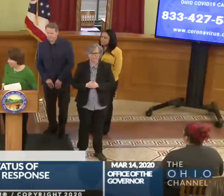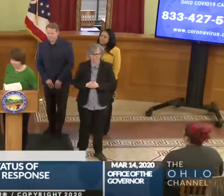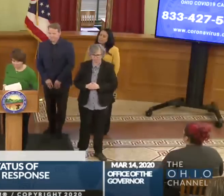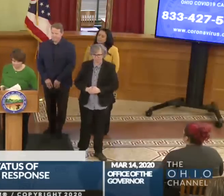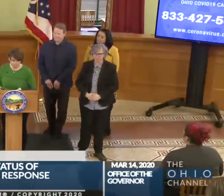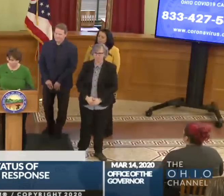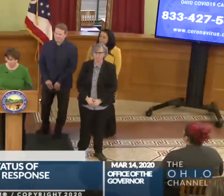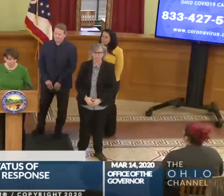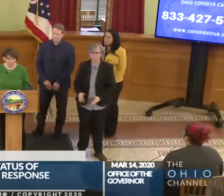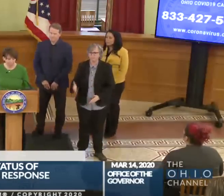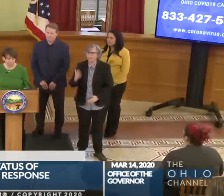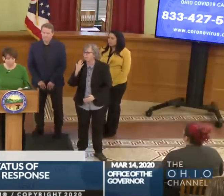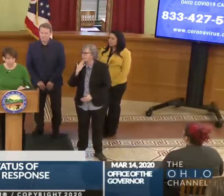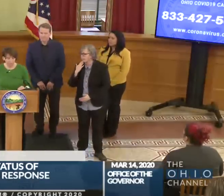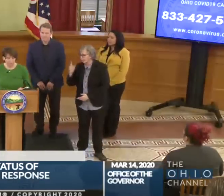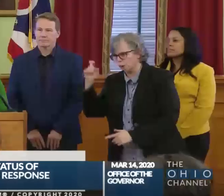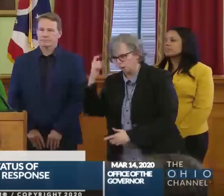Thank you, Governor.